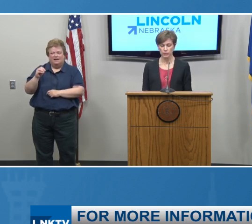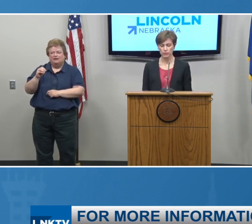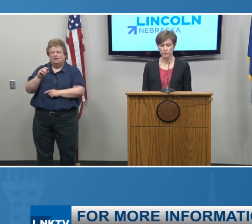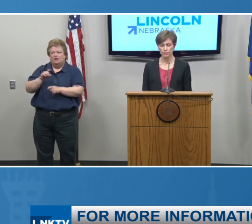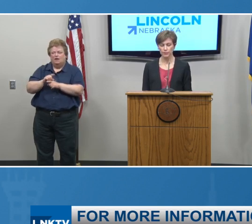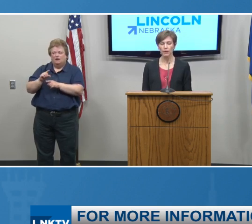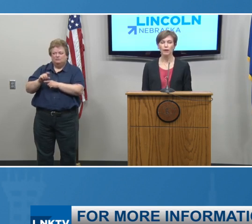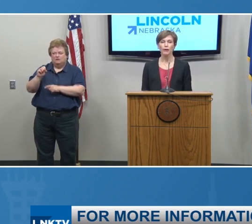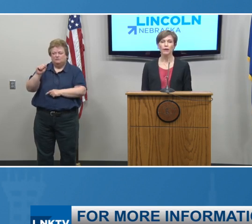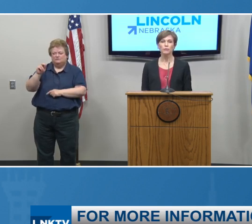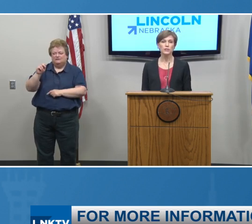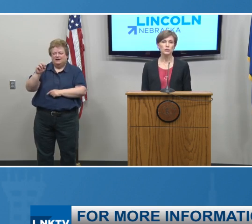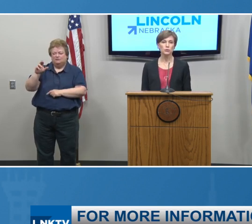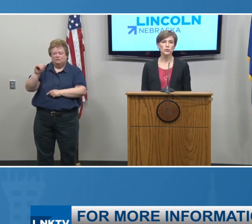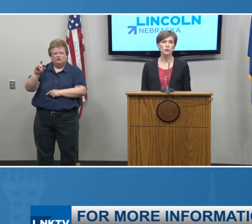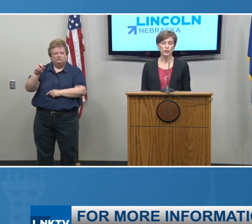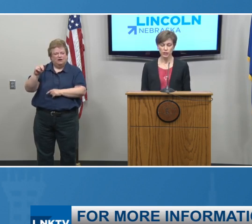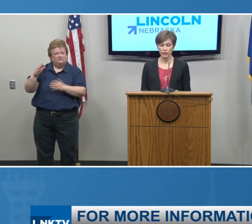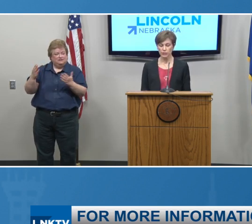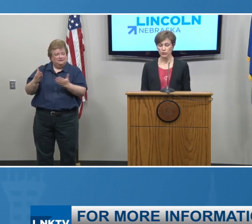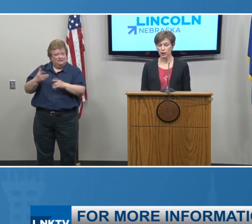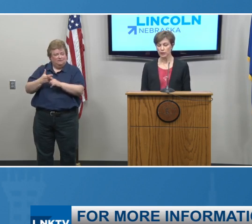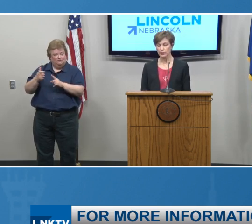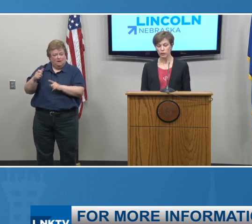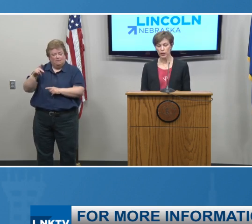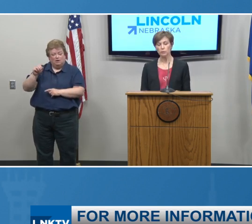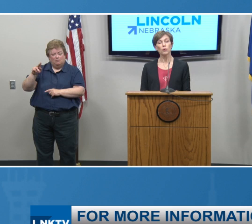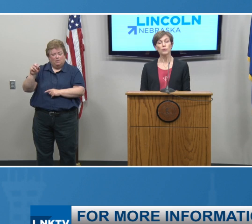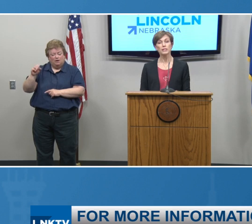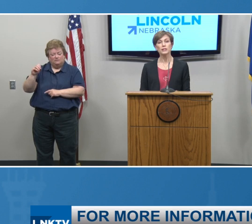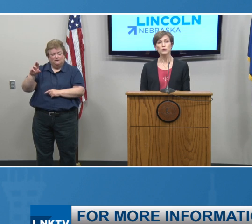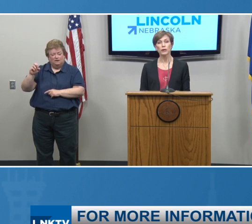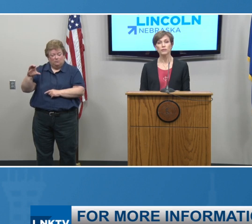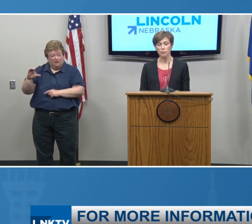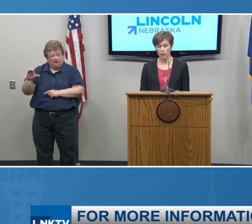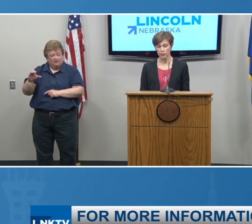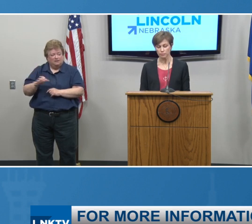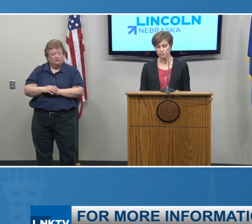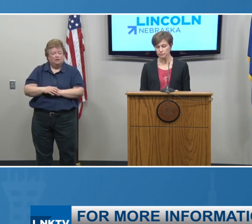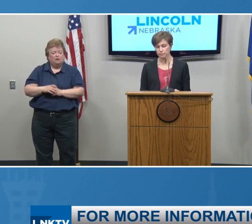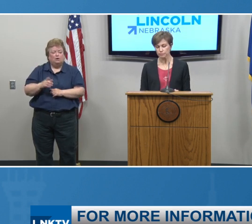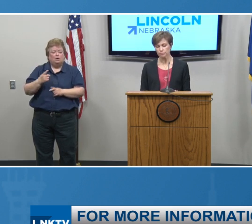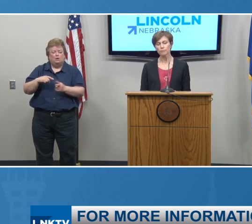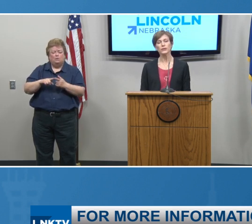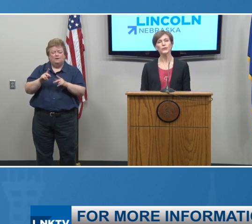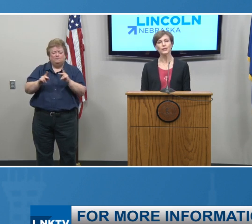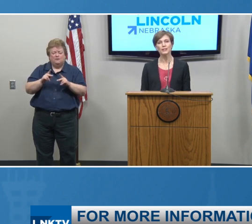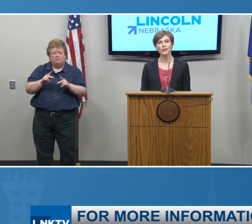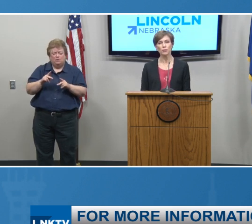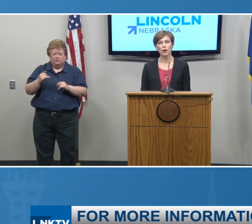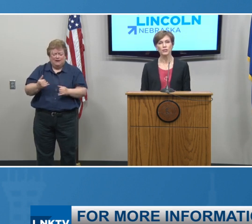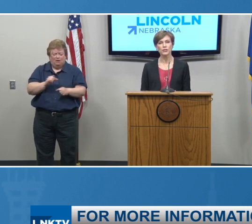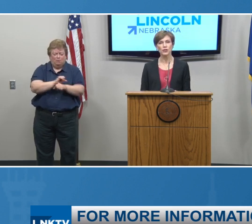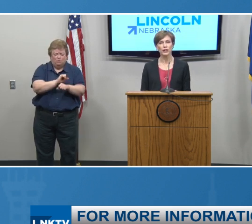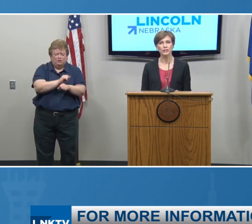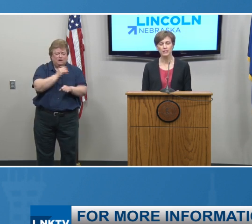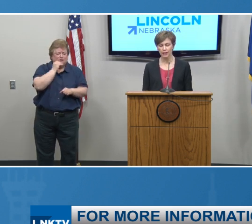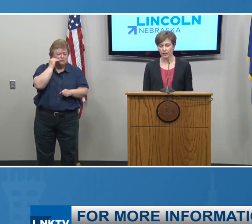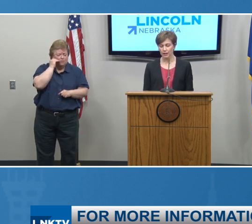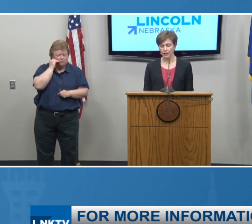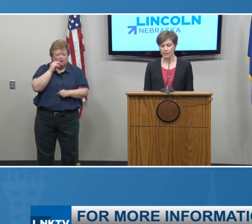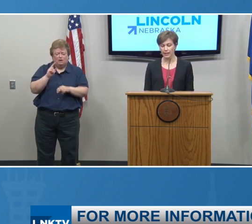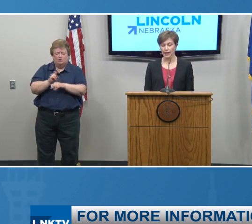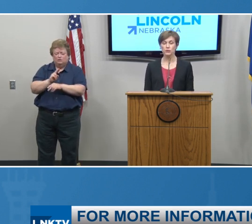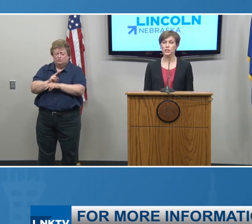answer questions. And with schools switching to online learning and more residents working from home, utilizing our parks and